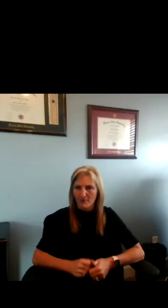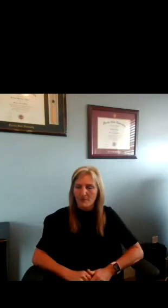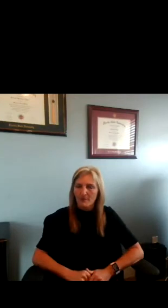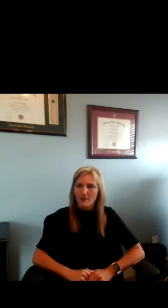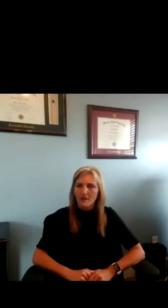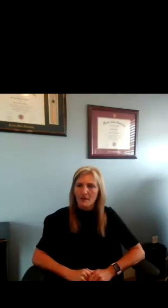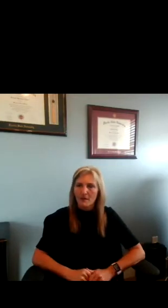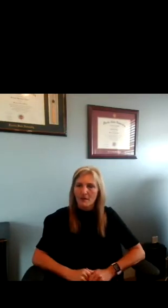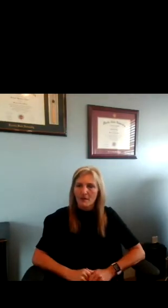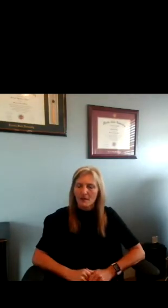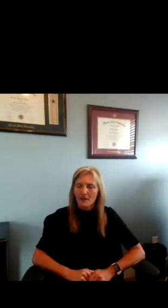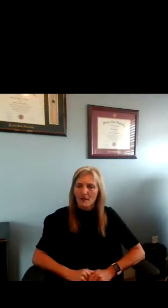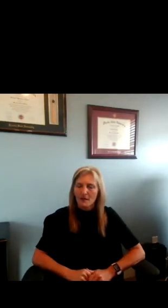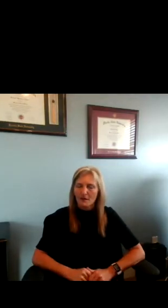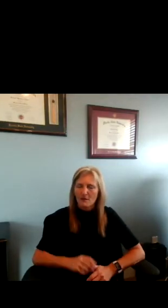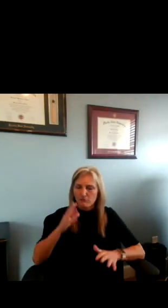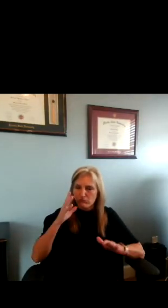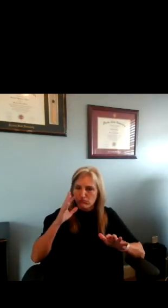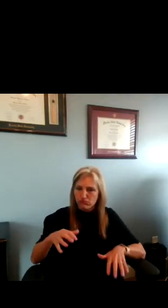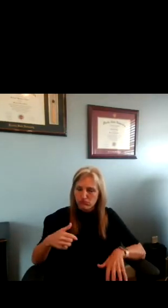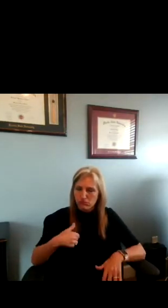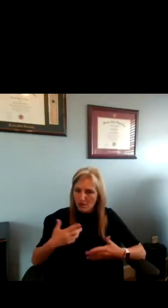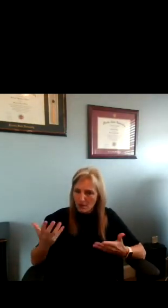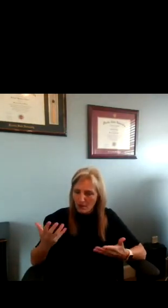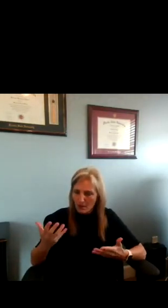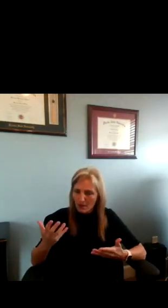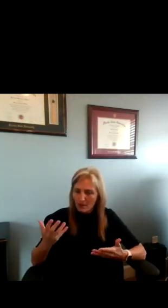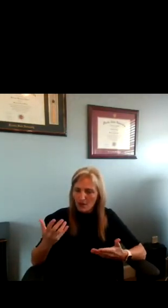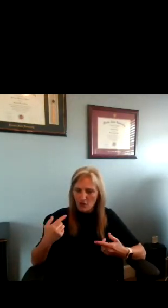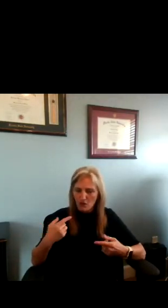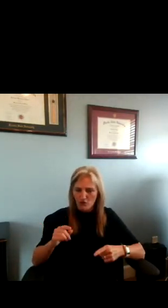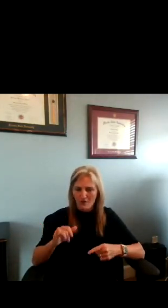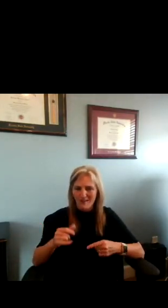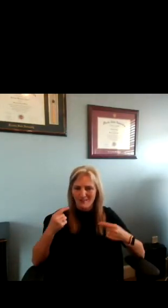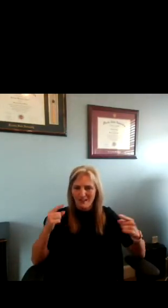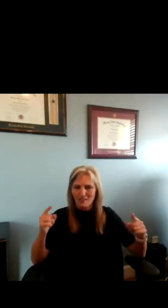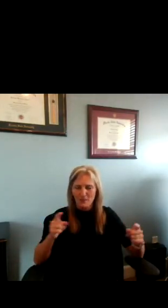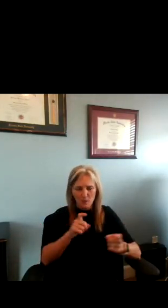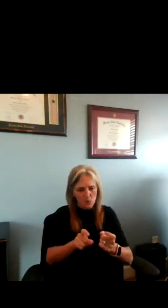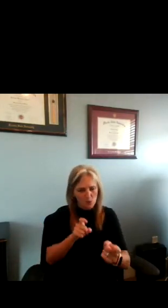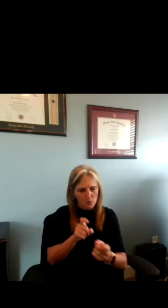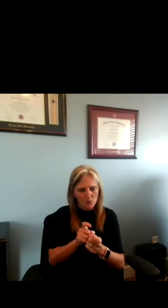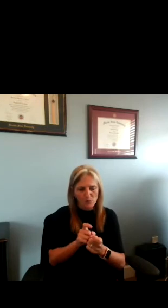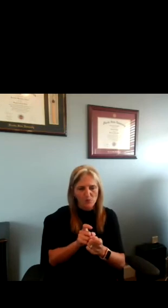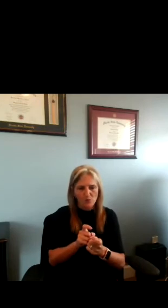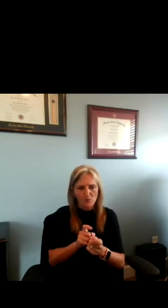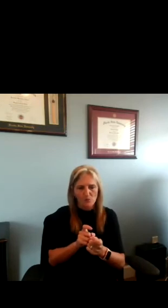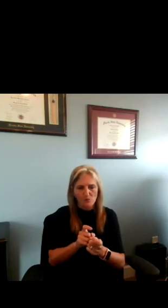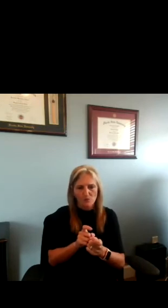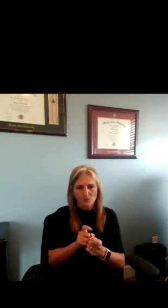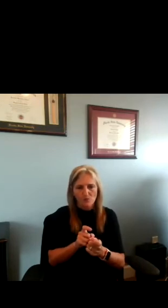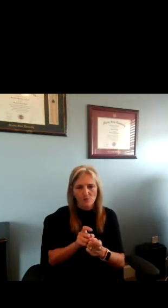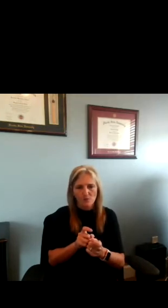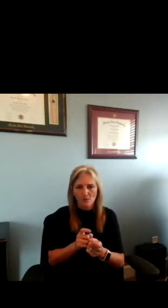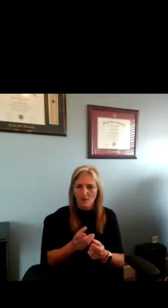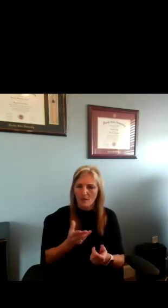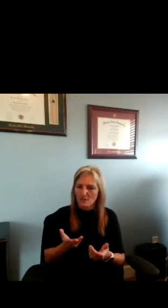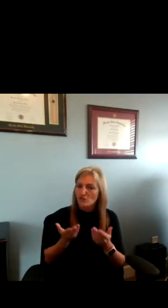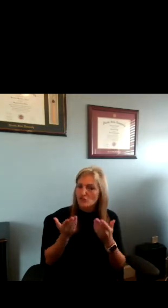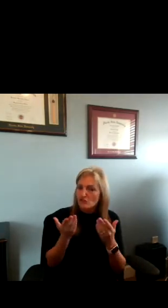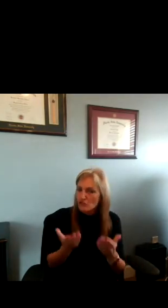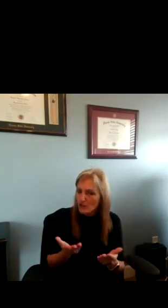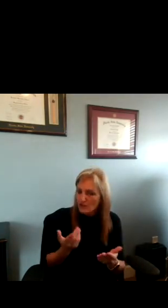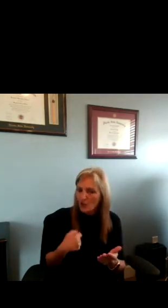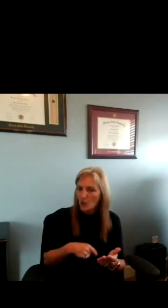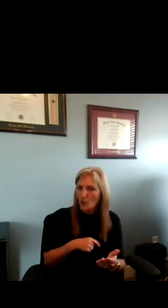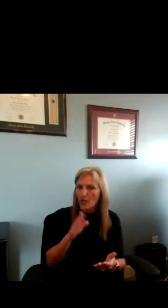What stunned me about that announcement was the specificity of a suggestion that we